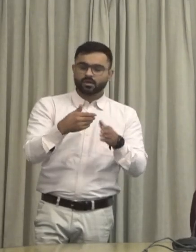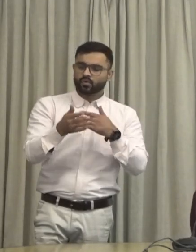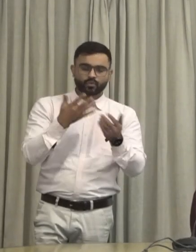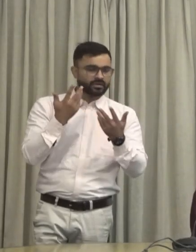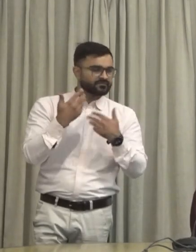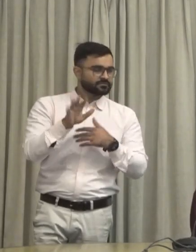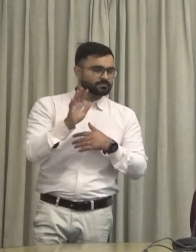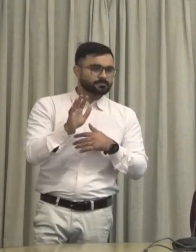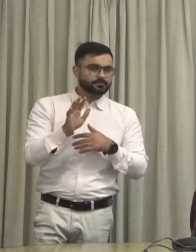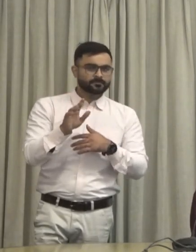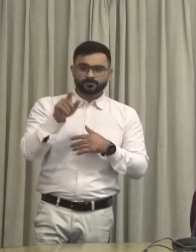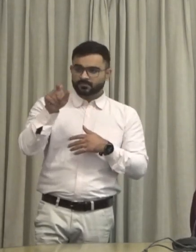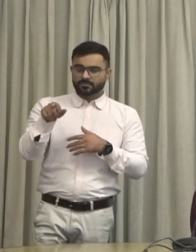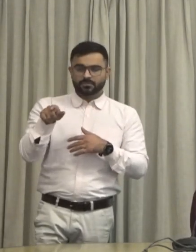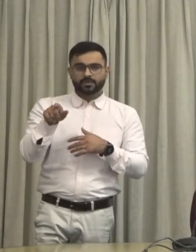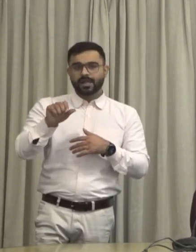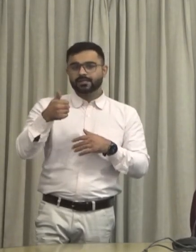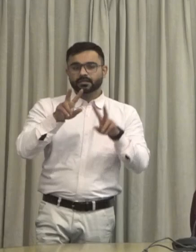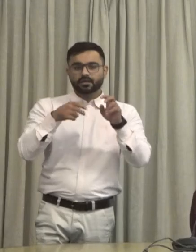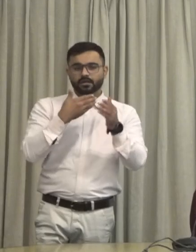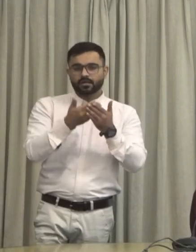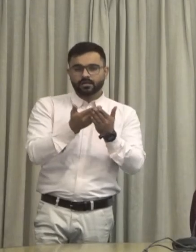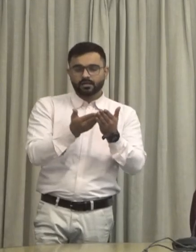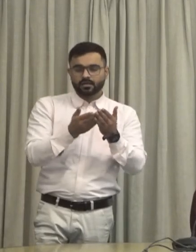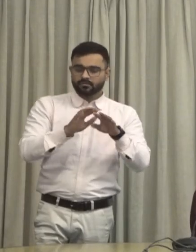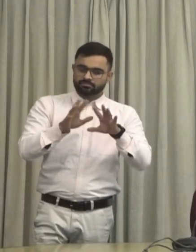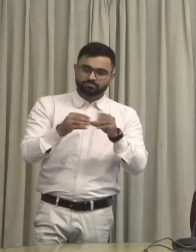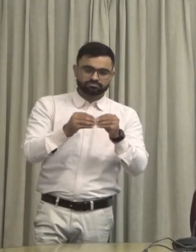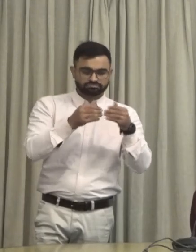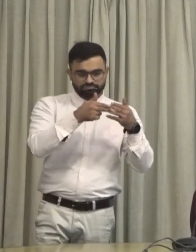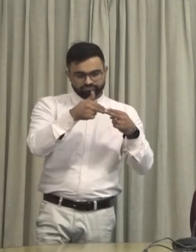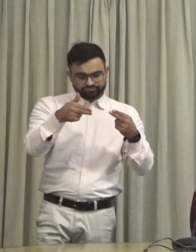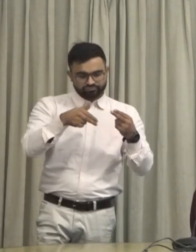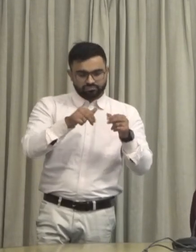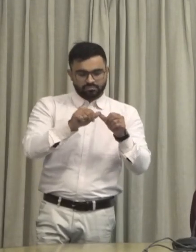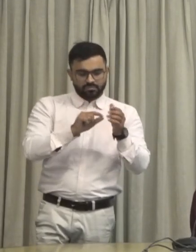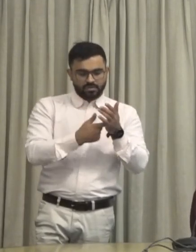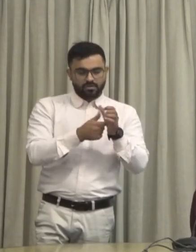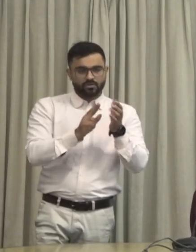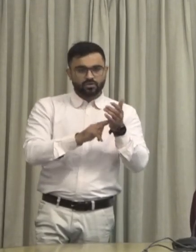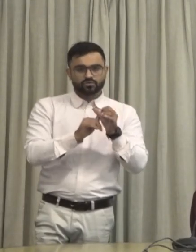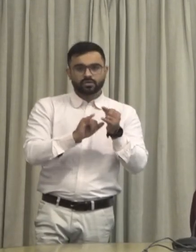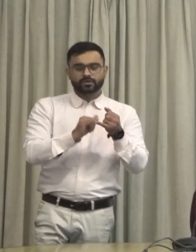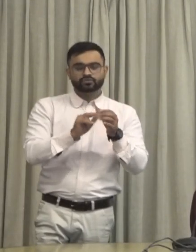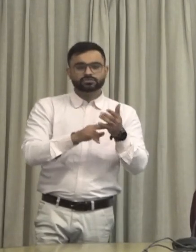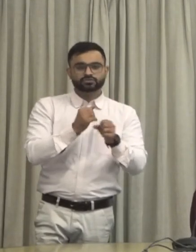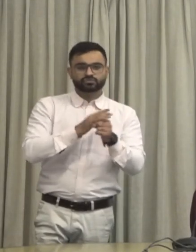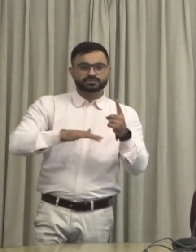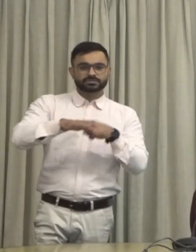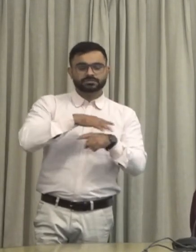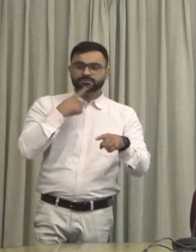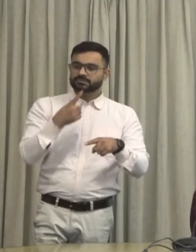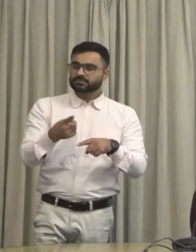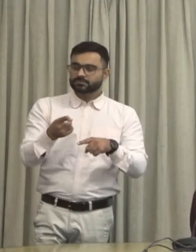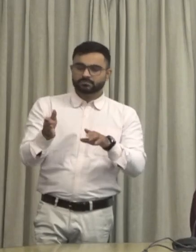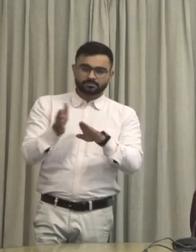forever, just like Aruna Schonborg? Now, we went through a whole case. In the case of Aruna Schonborg, in a similar situation, she